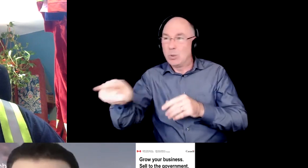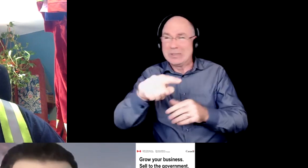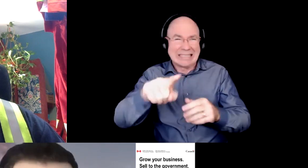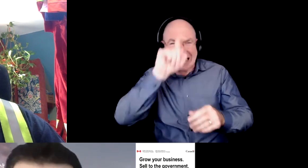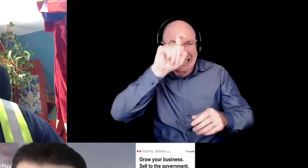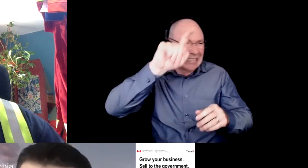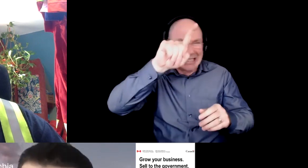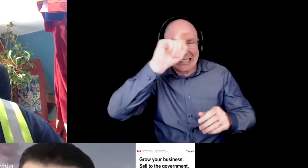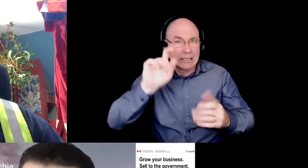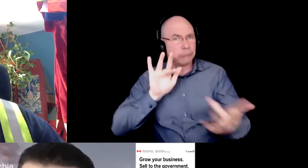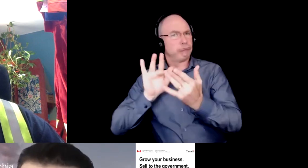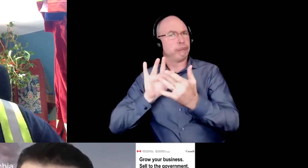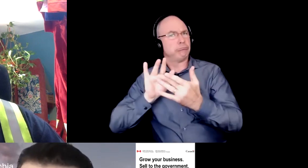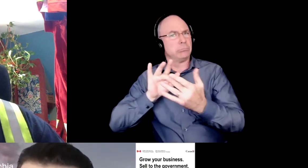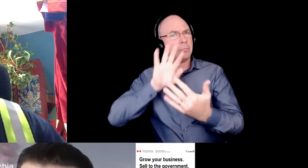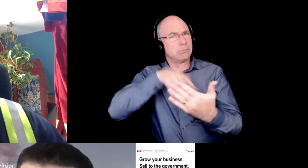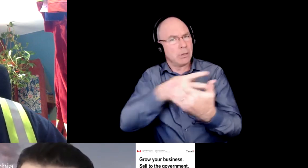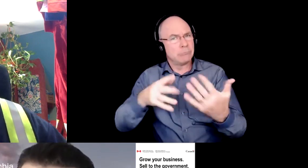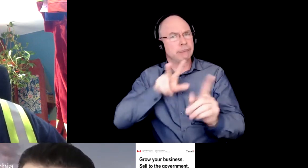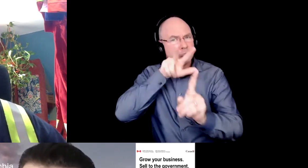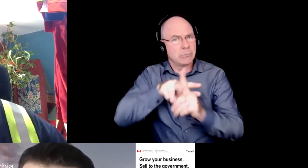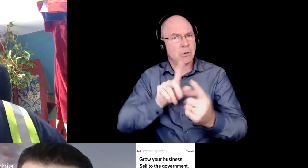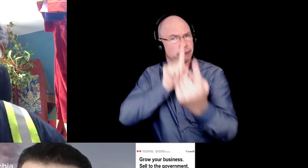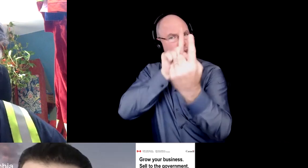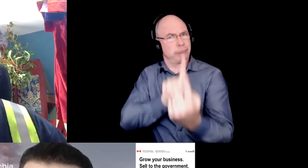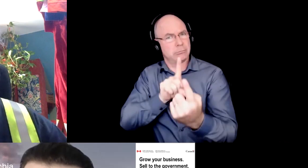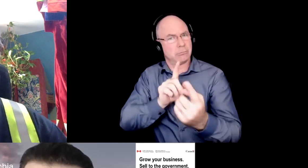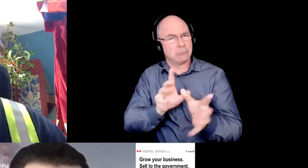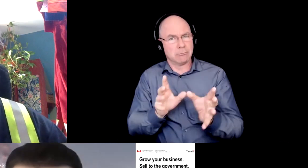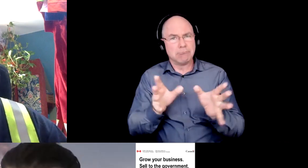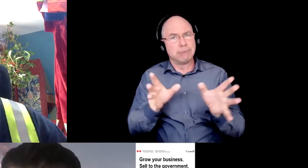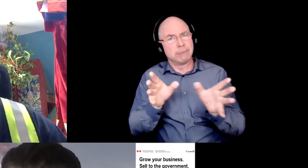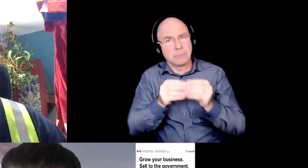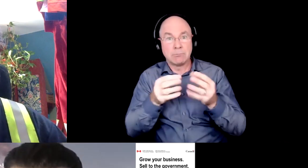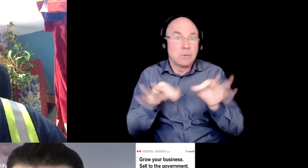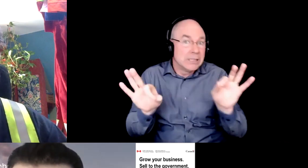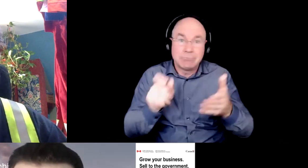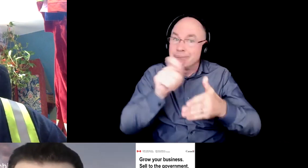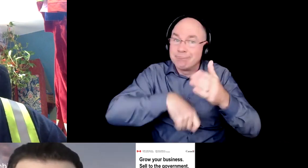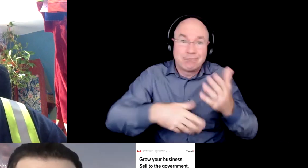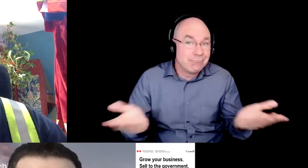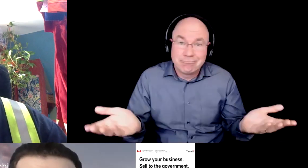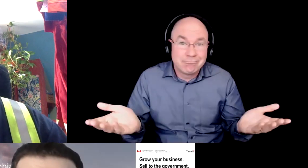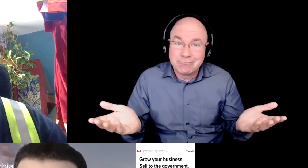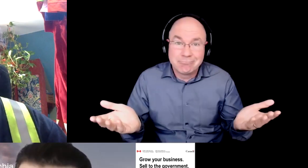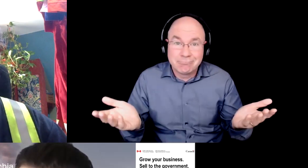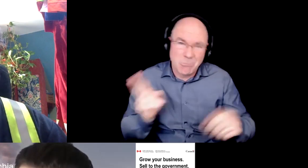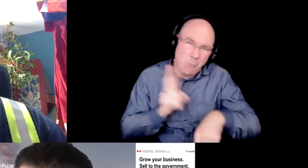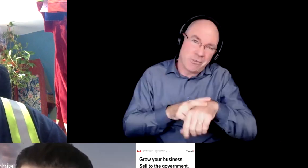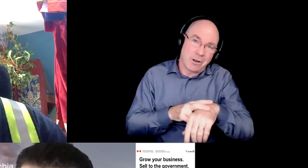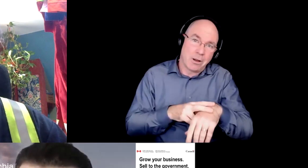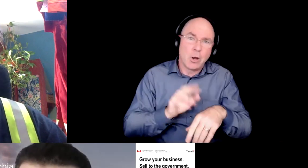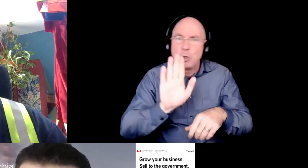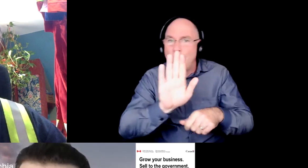out to us, schedule a time when we can sit down with a one-on-one meeting. It's free, there's no cost, of course. We can hear about